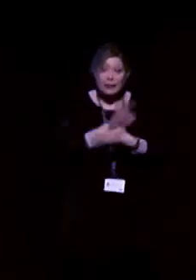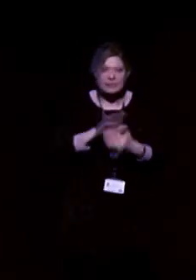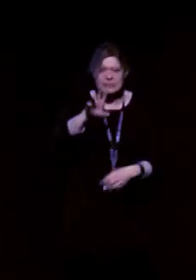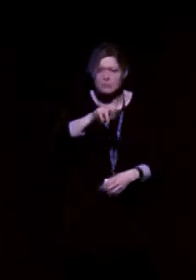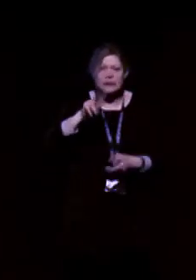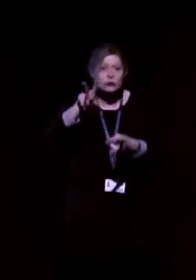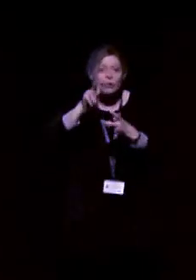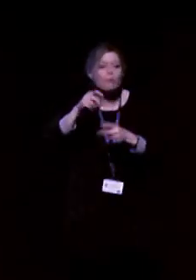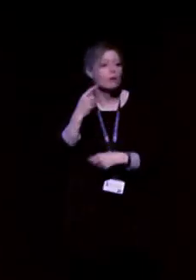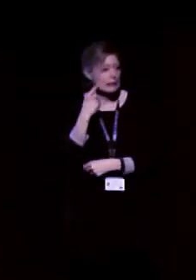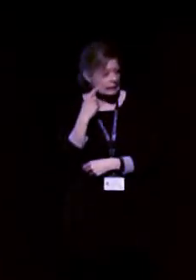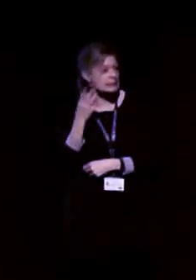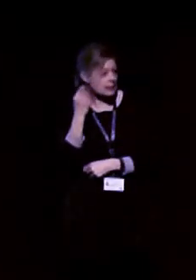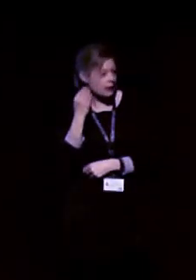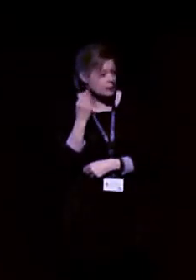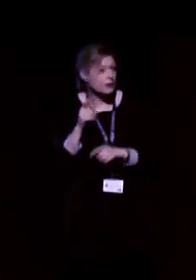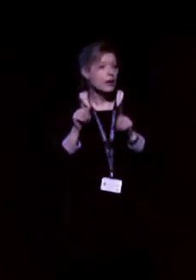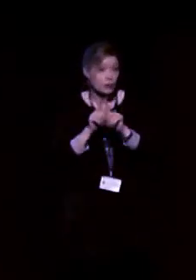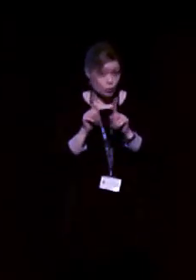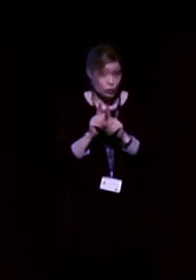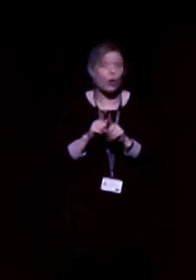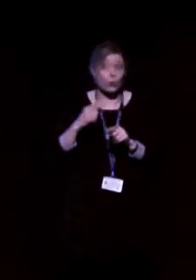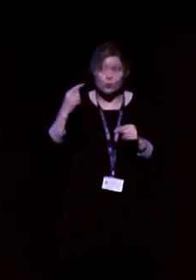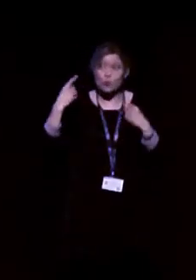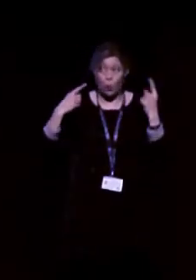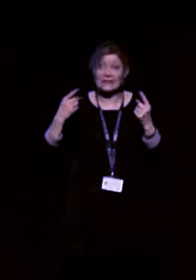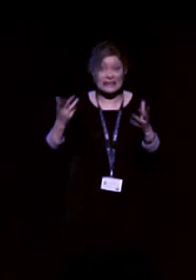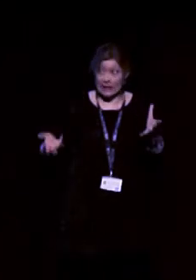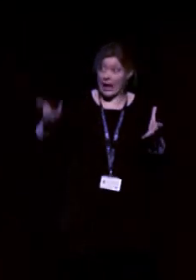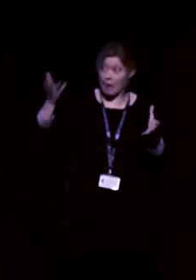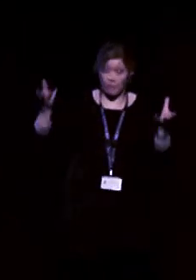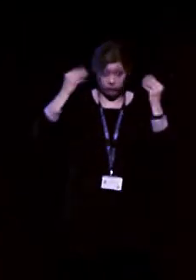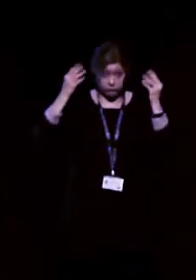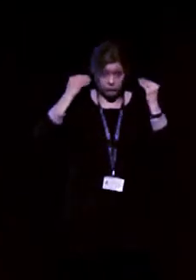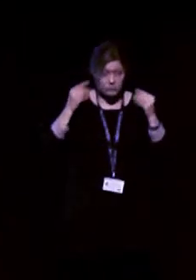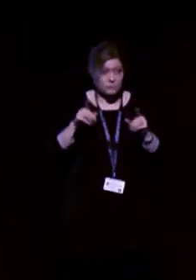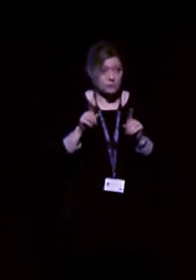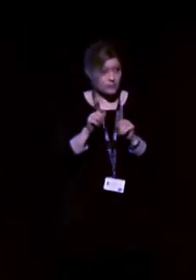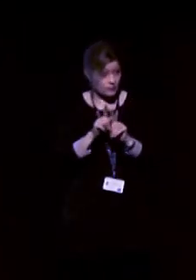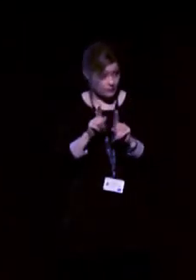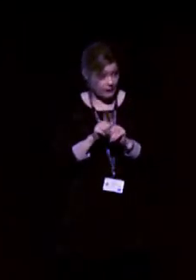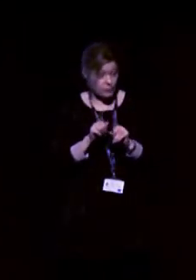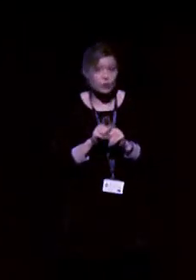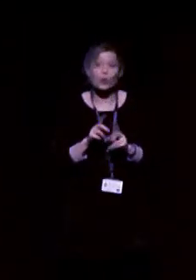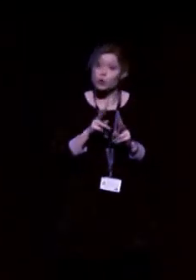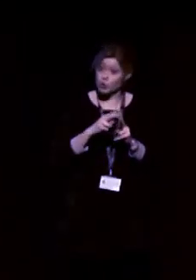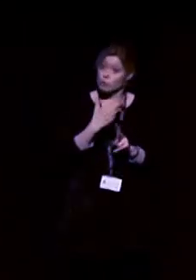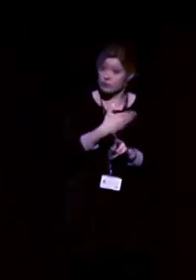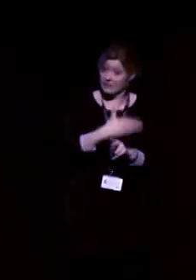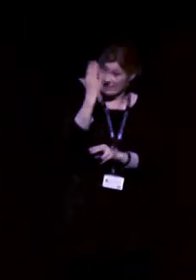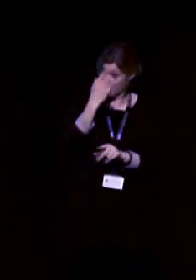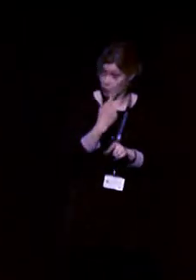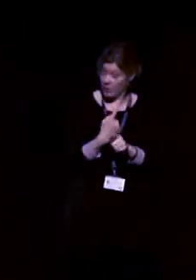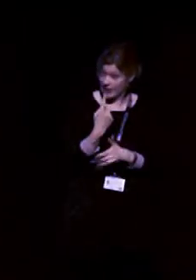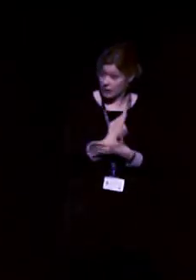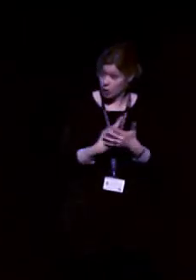can help amplify ambient noise and down-regulate the inner ear boost that our previous two speakers were talking about,